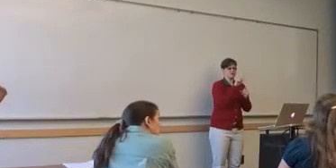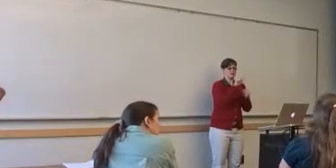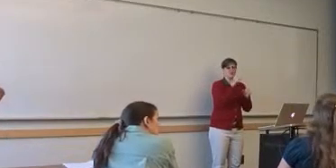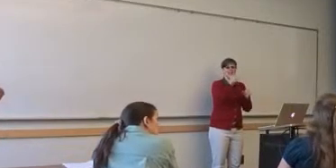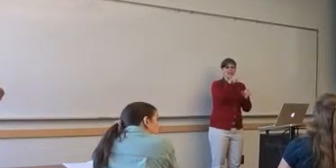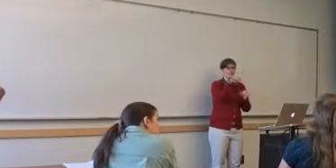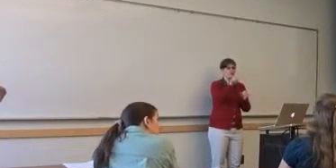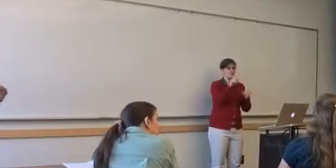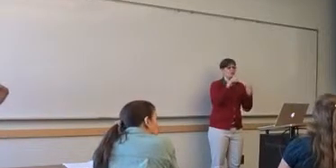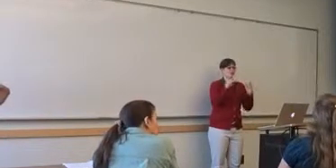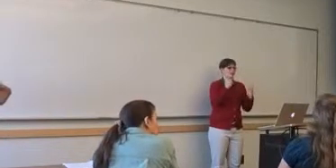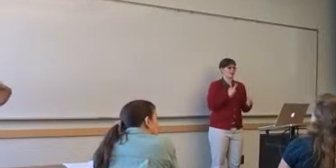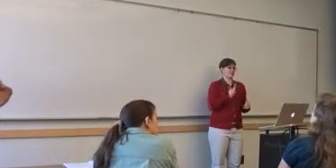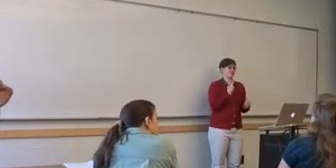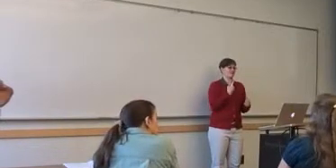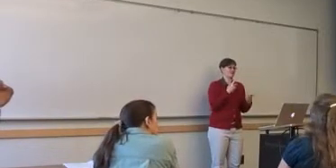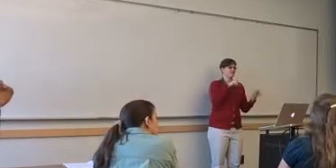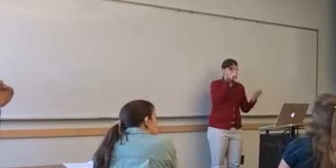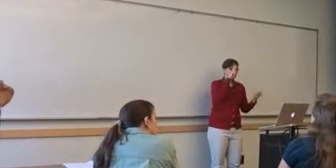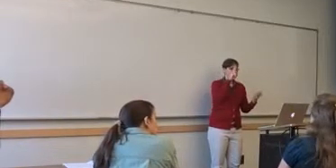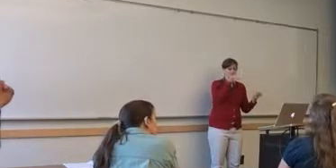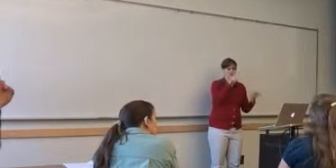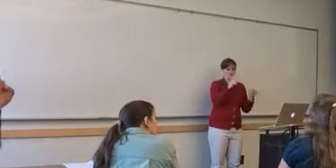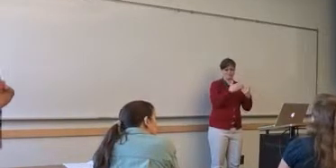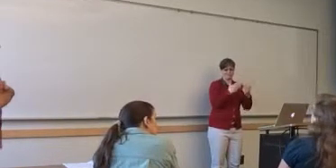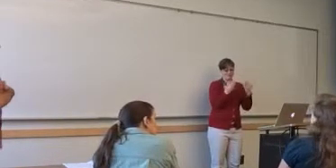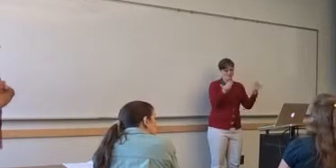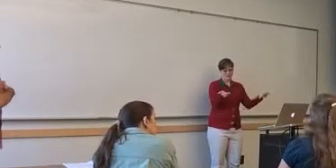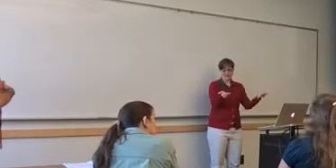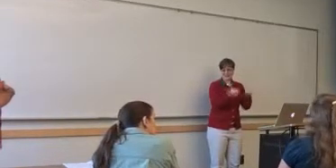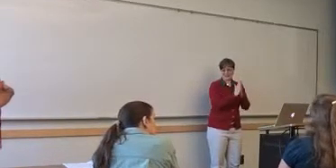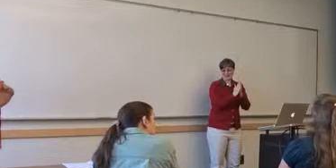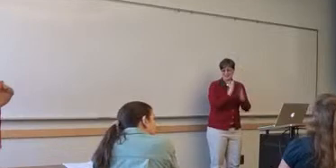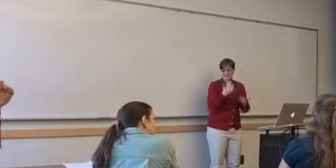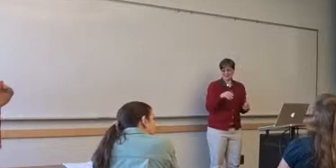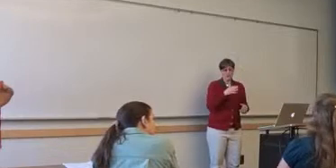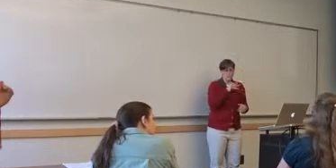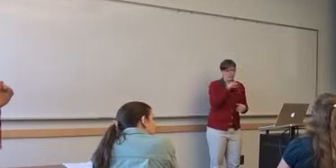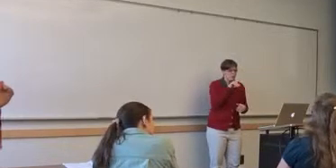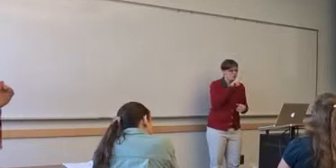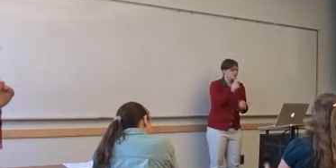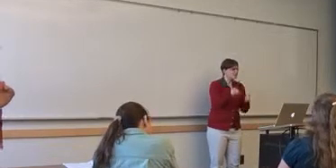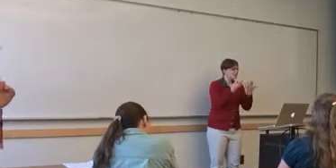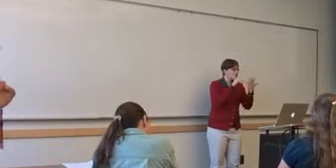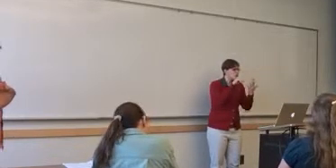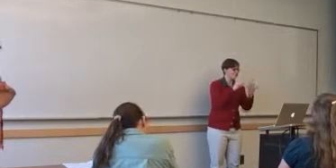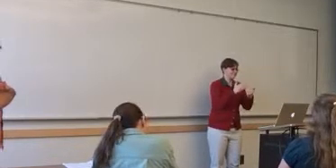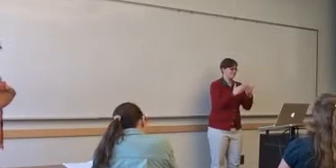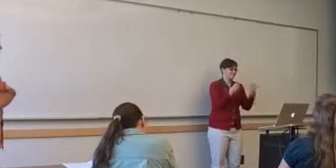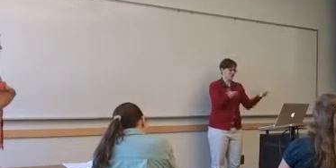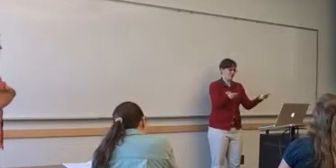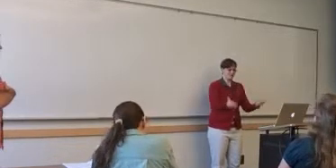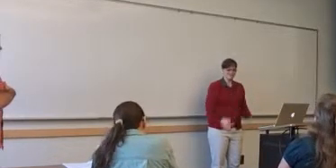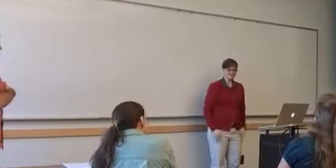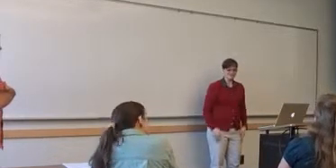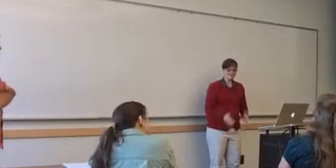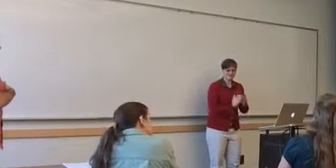is a safe zone. You can ask us any questions. We're not going to be offended. There's no stupid questions in here. If you've ever had a